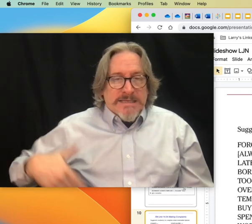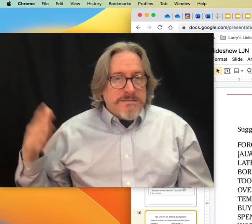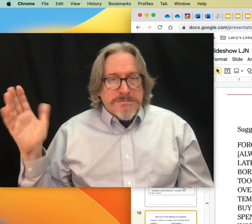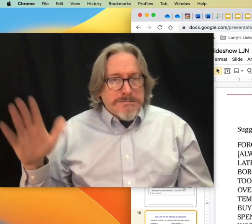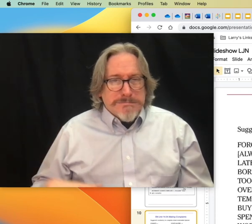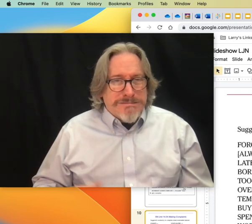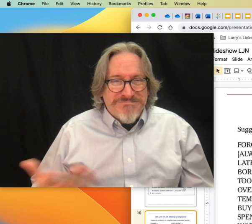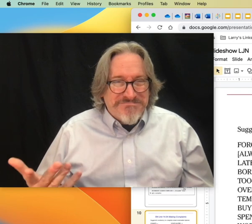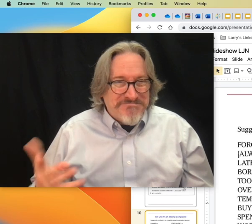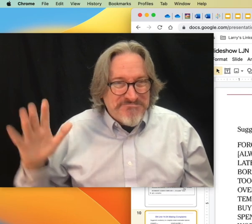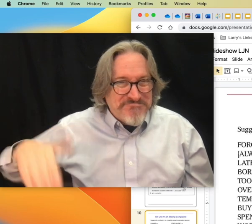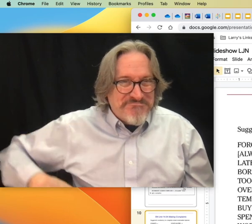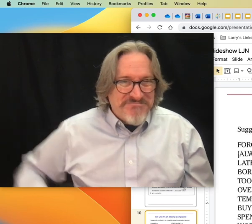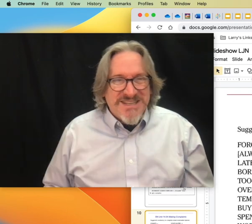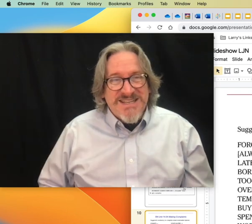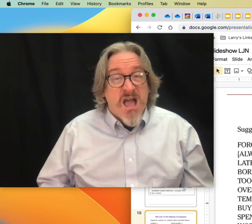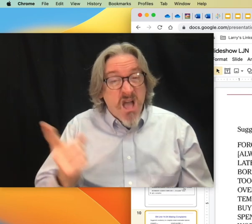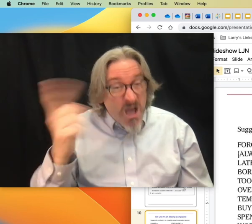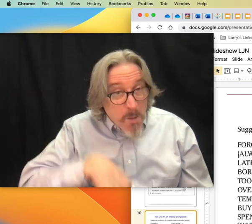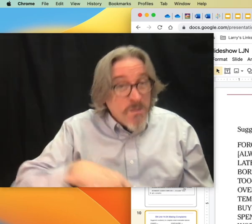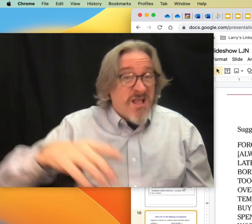And again, late.